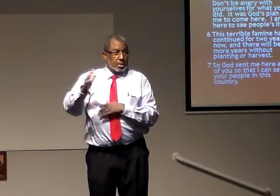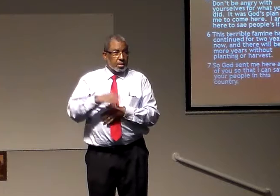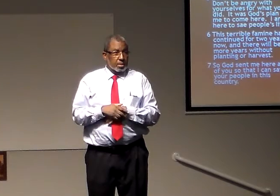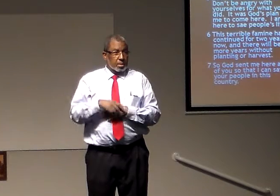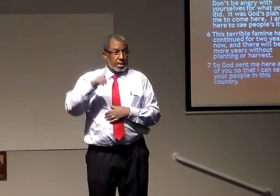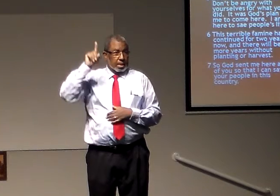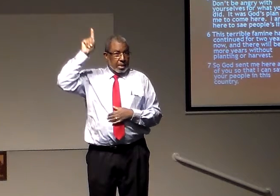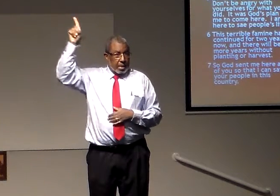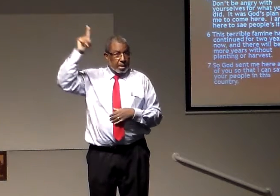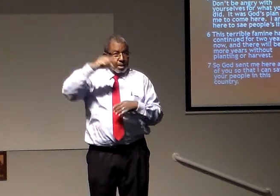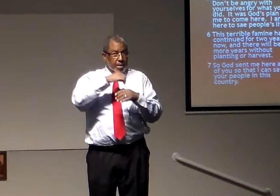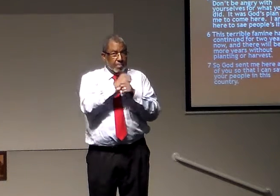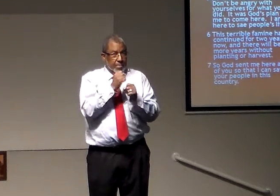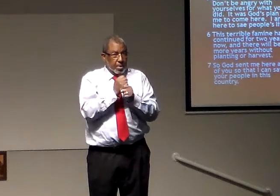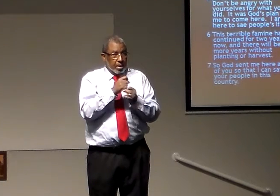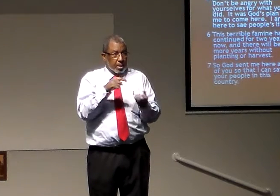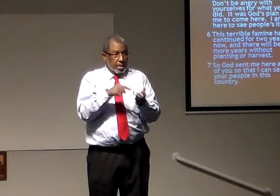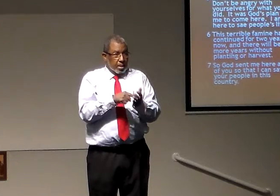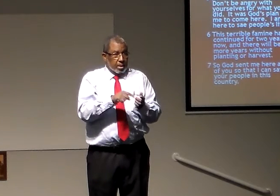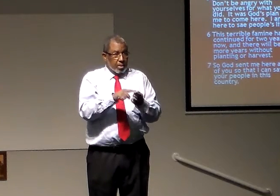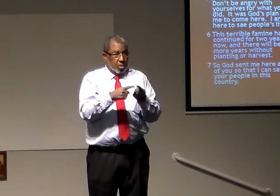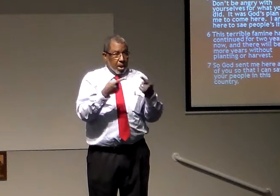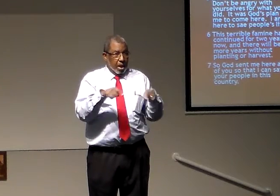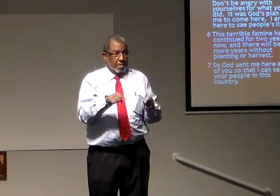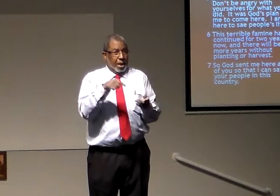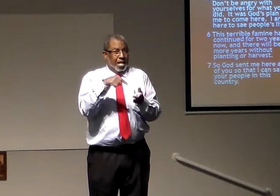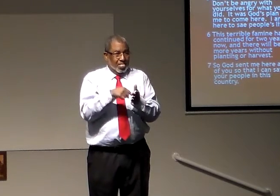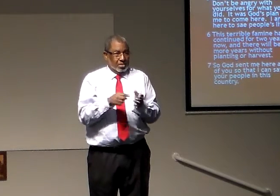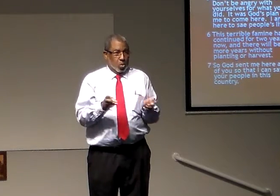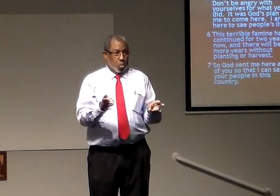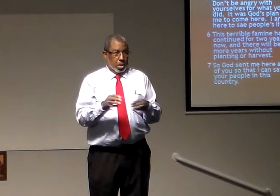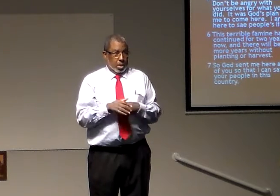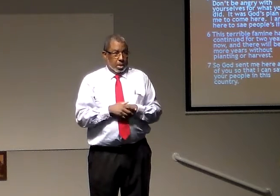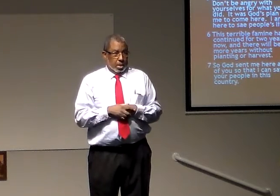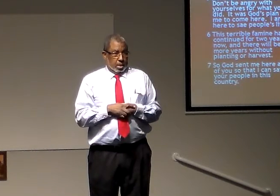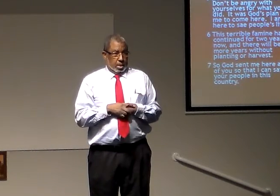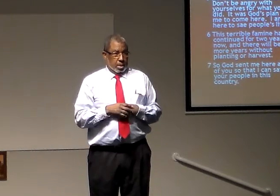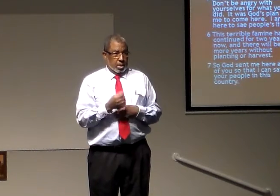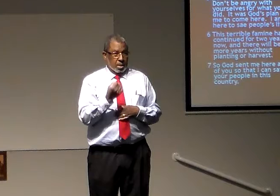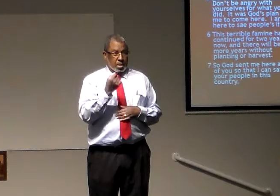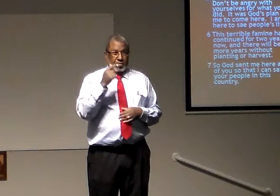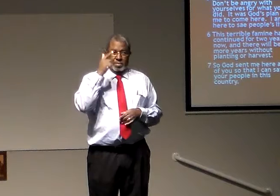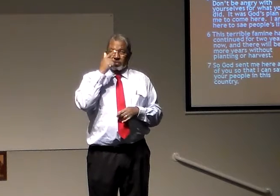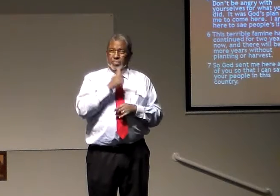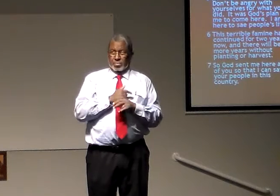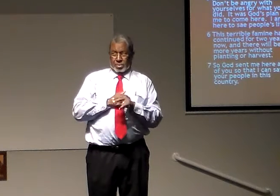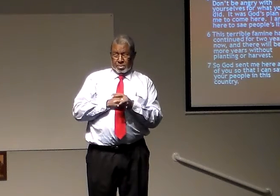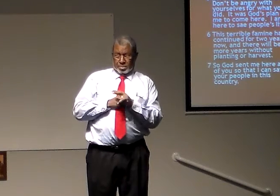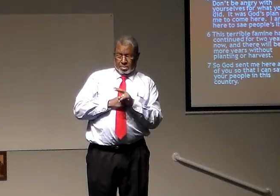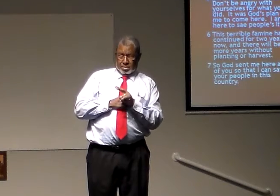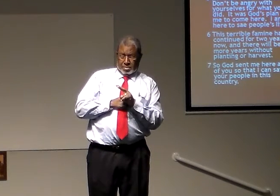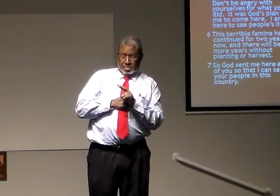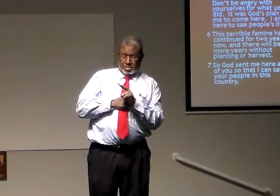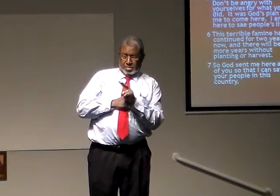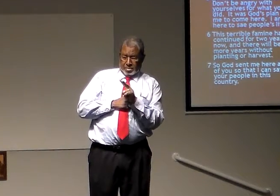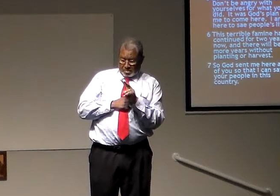It was His plan. He made this to happen this way. Brother says,